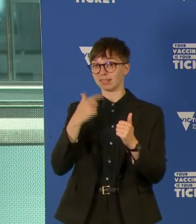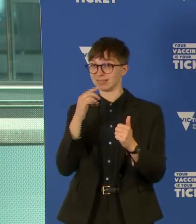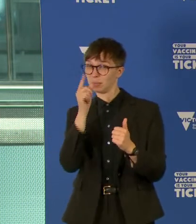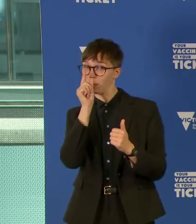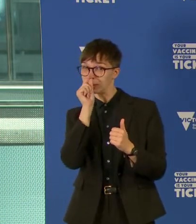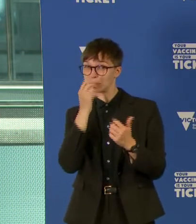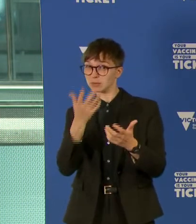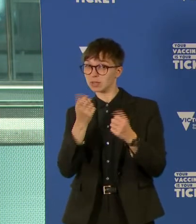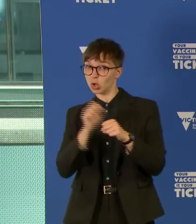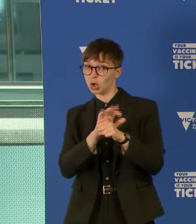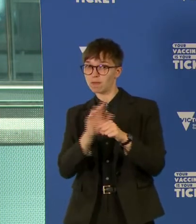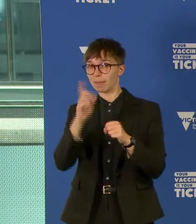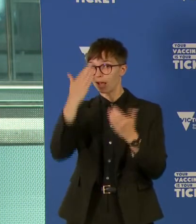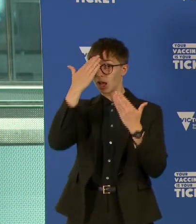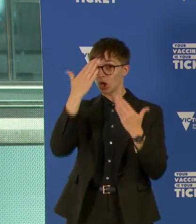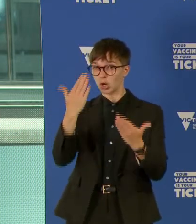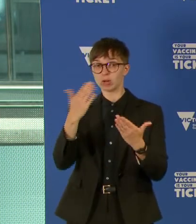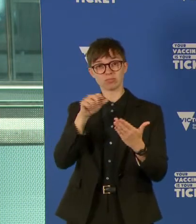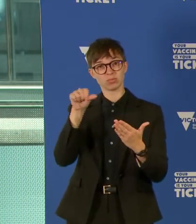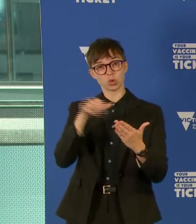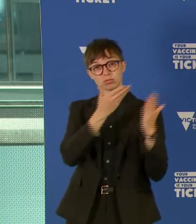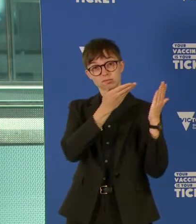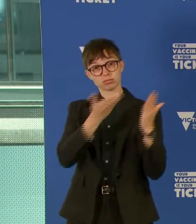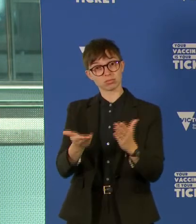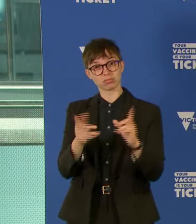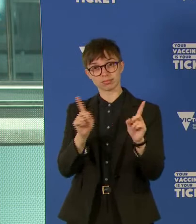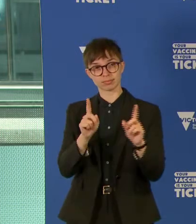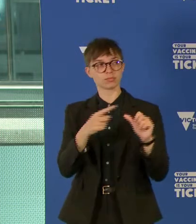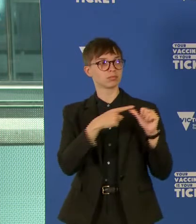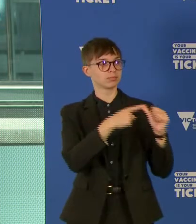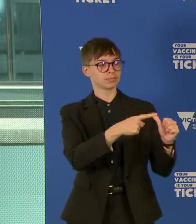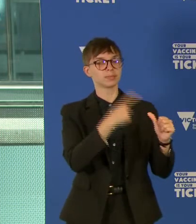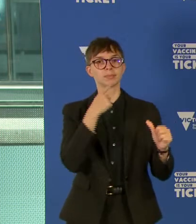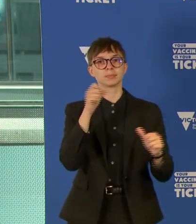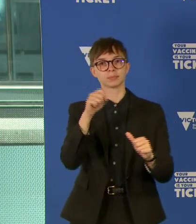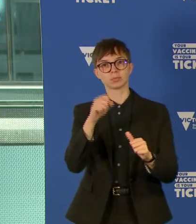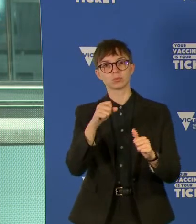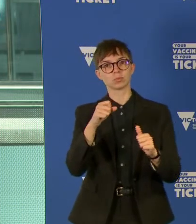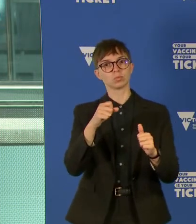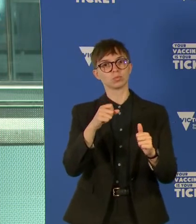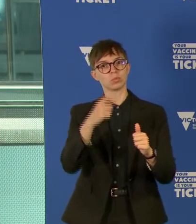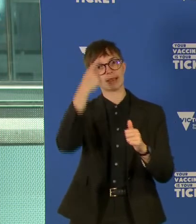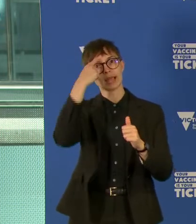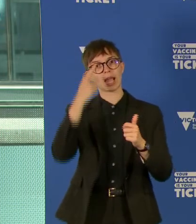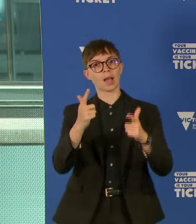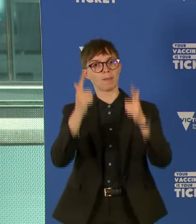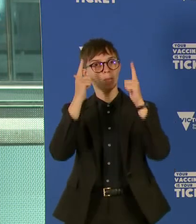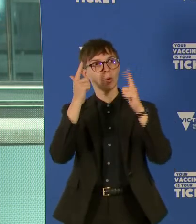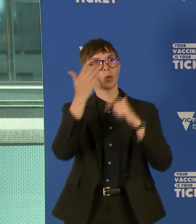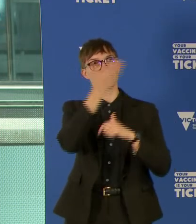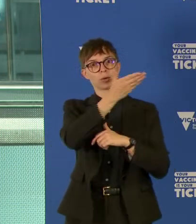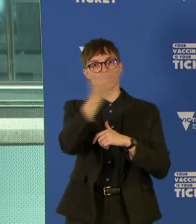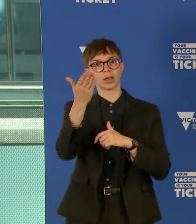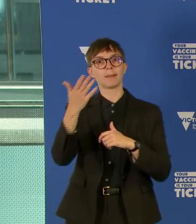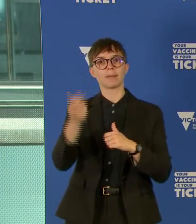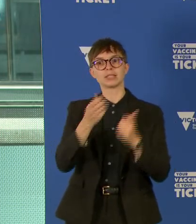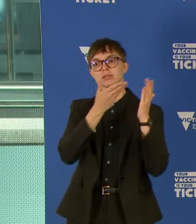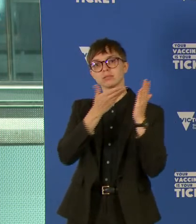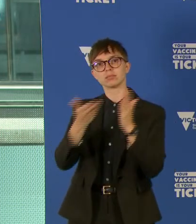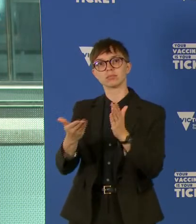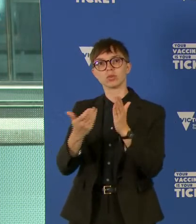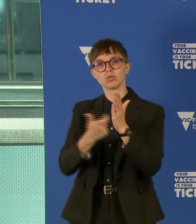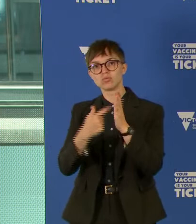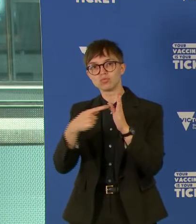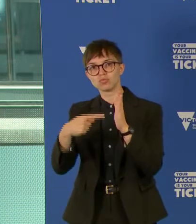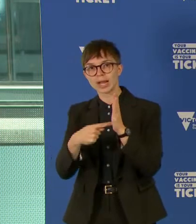worked out at an industry level. We've heard from employers, from peak industry groups,